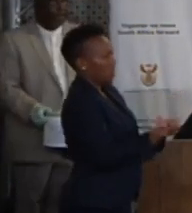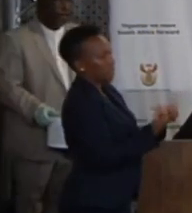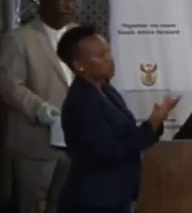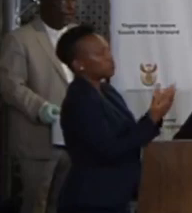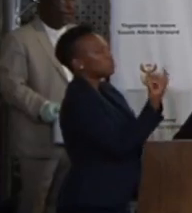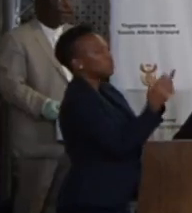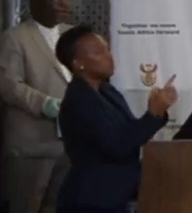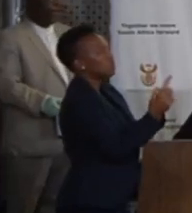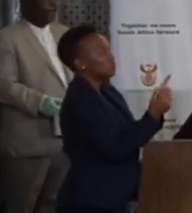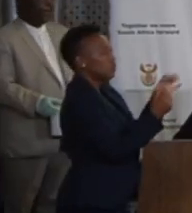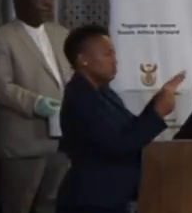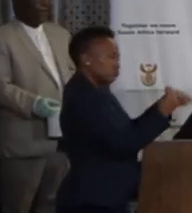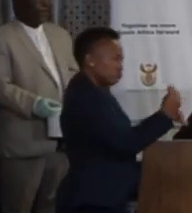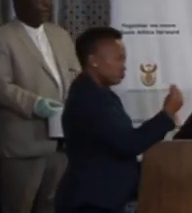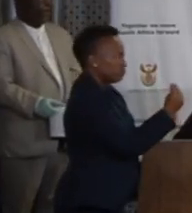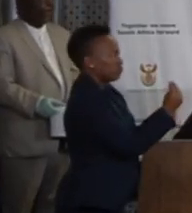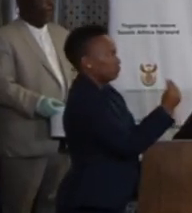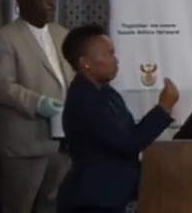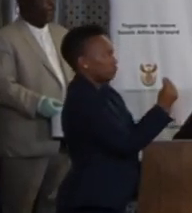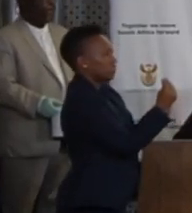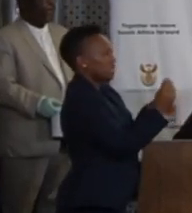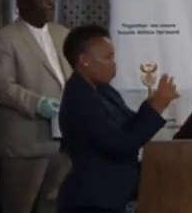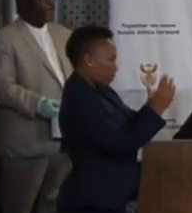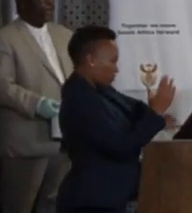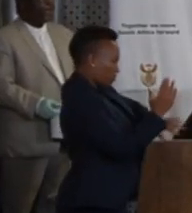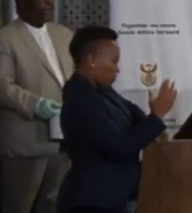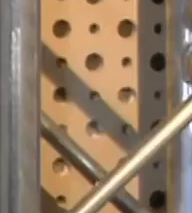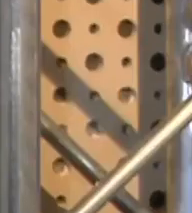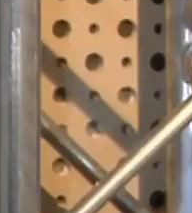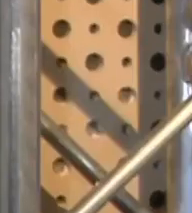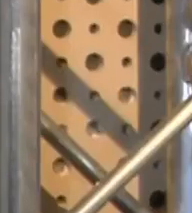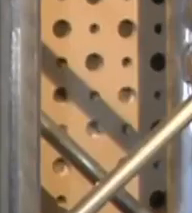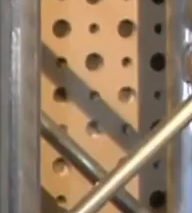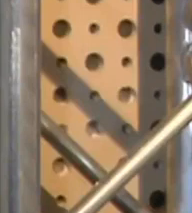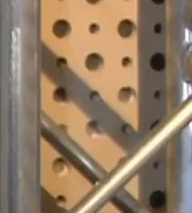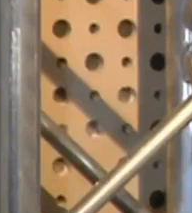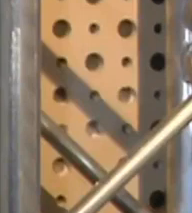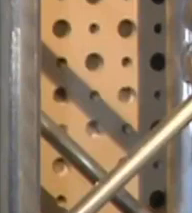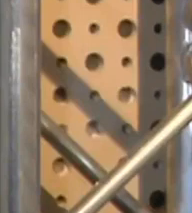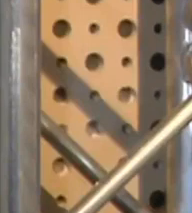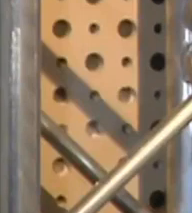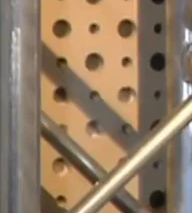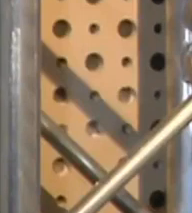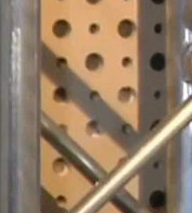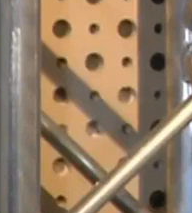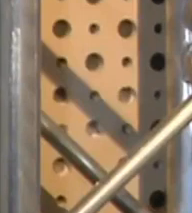esiyenza nje siya adda siphinde sicizelele ukuthi loku obathi siyachibiyela.